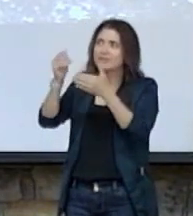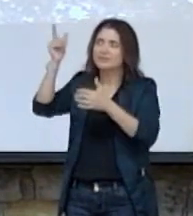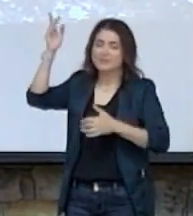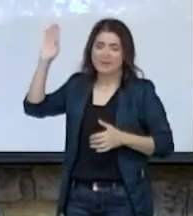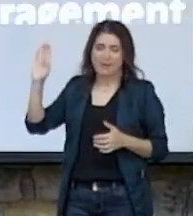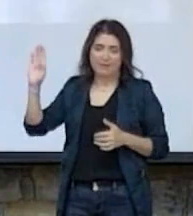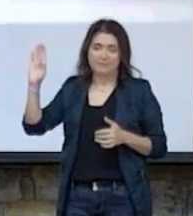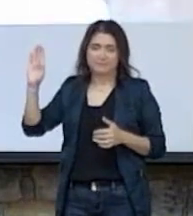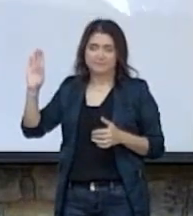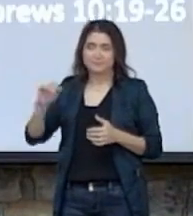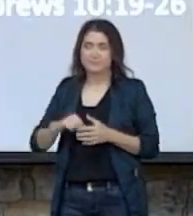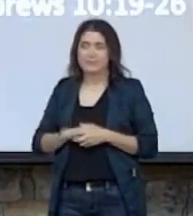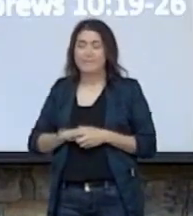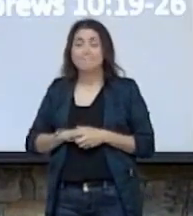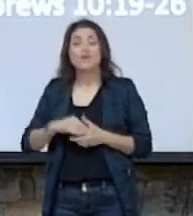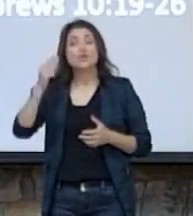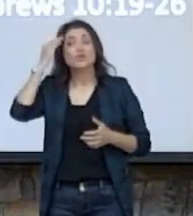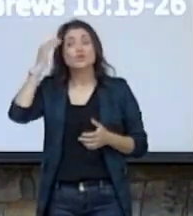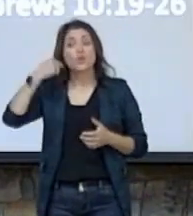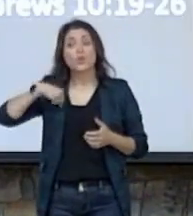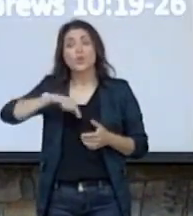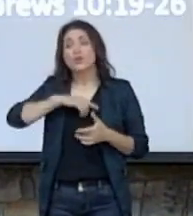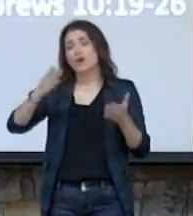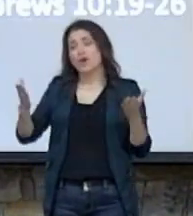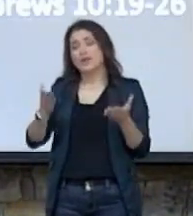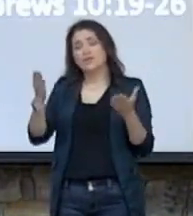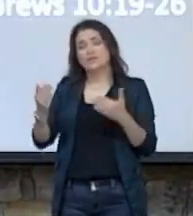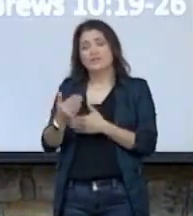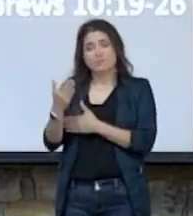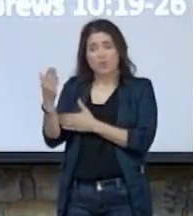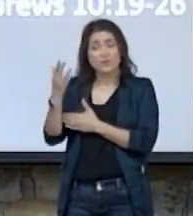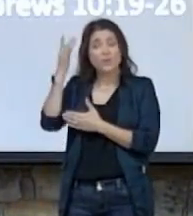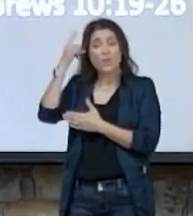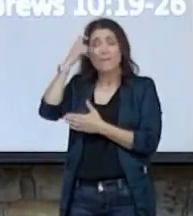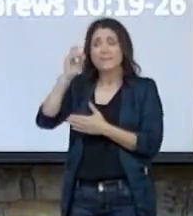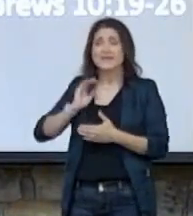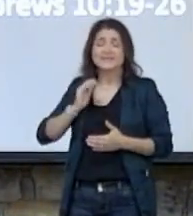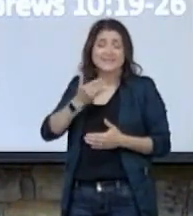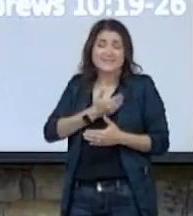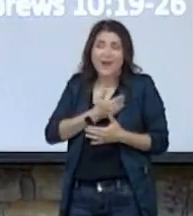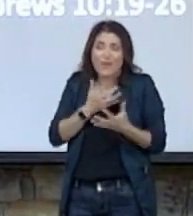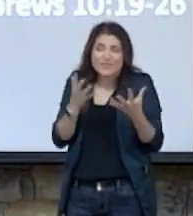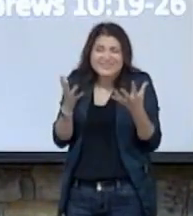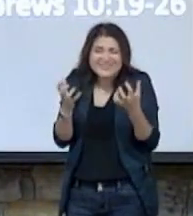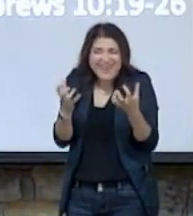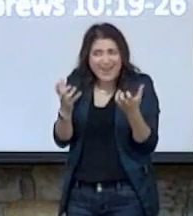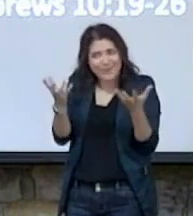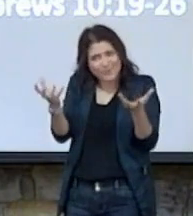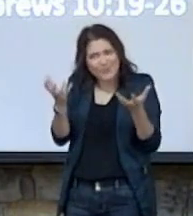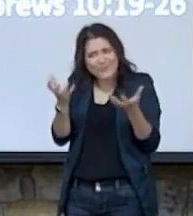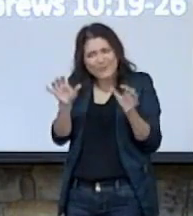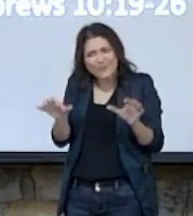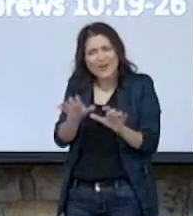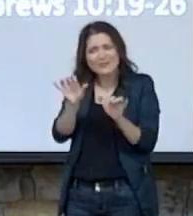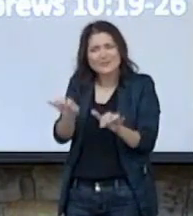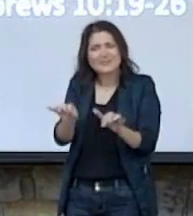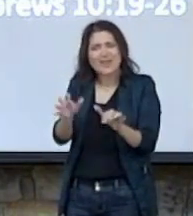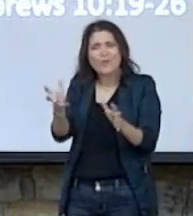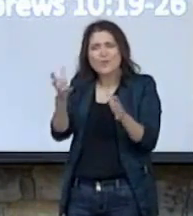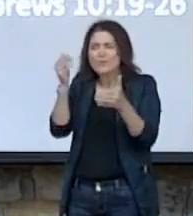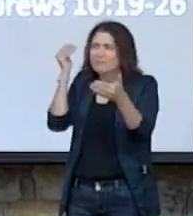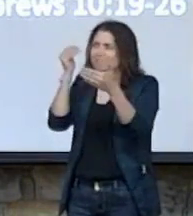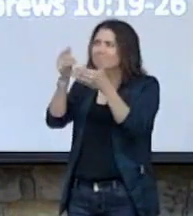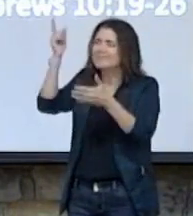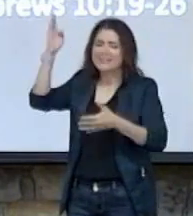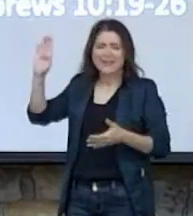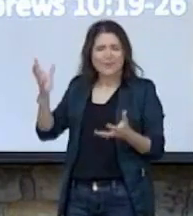God. You know, we're here this morning because it's our desire to do that very thing. We want to draw near to